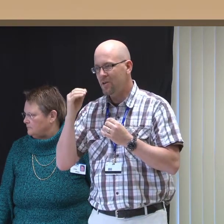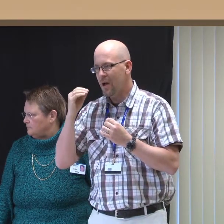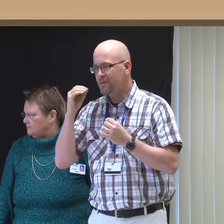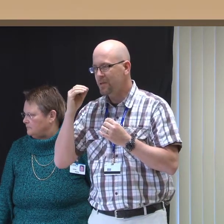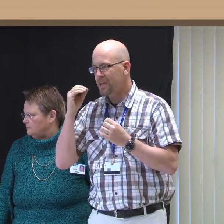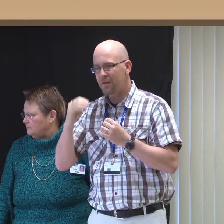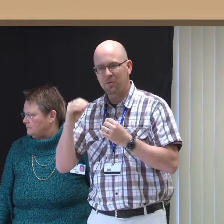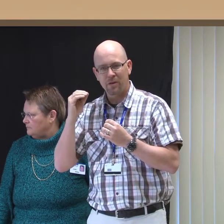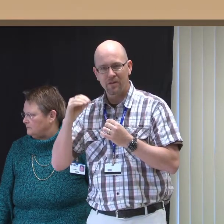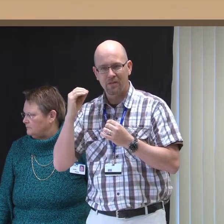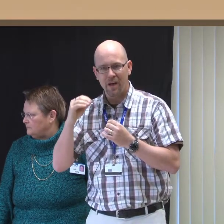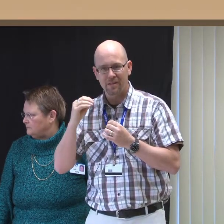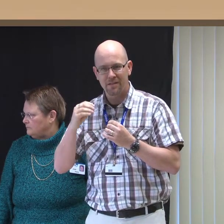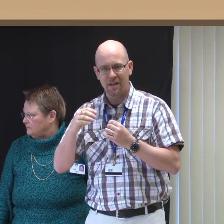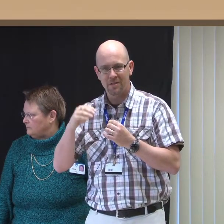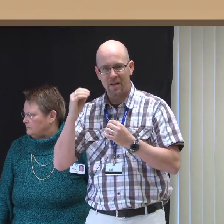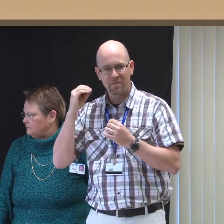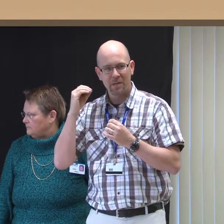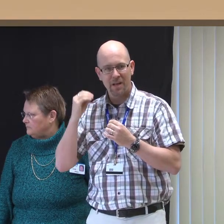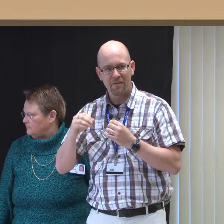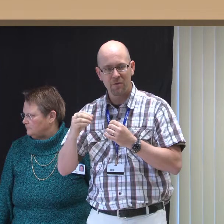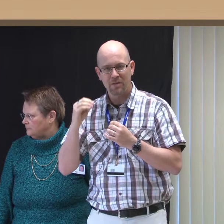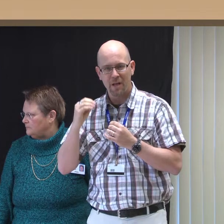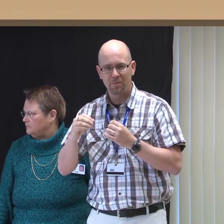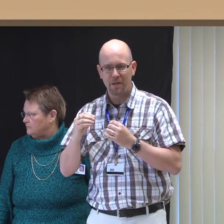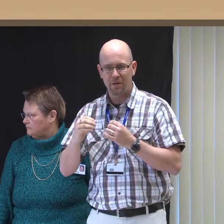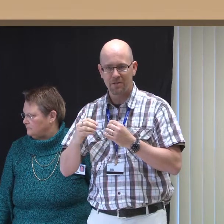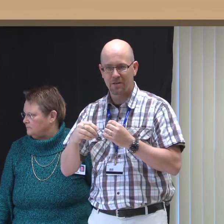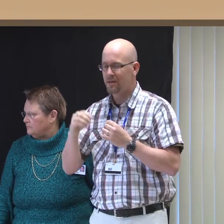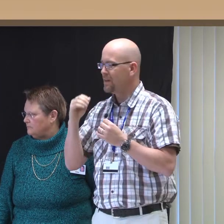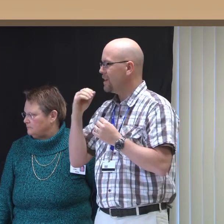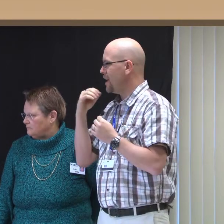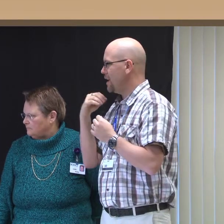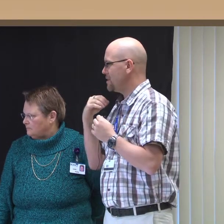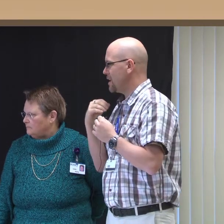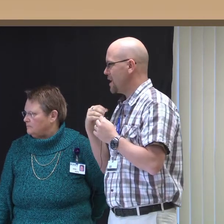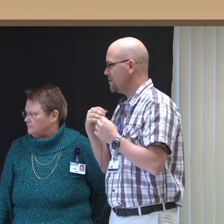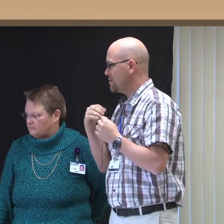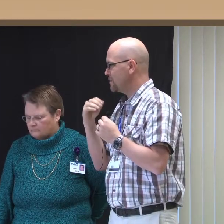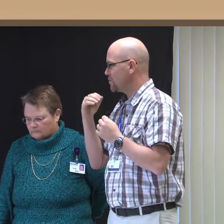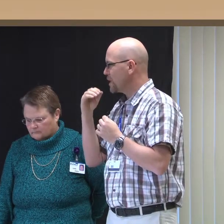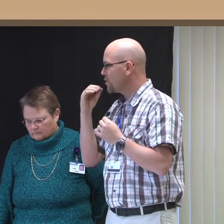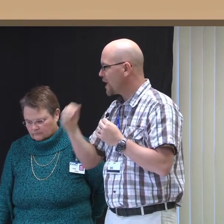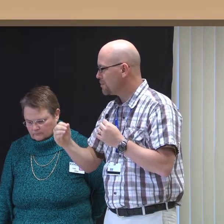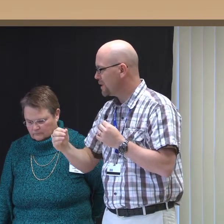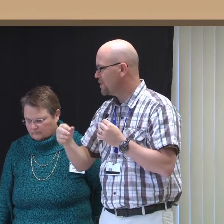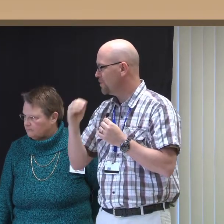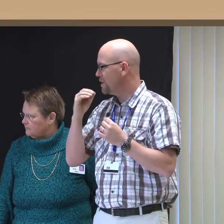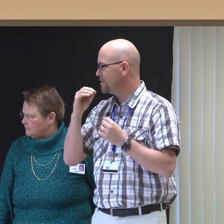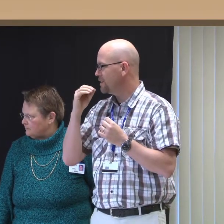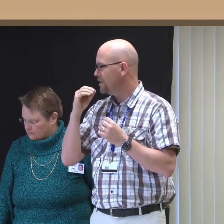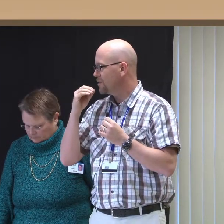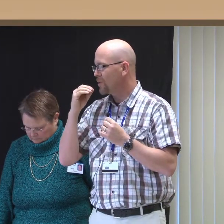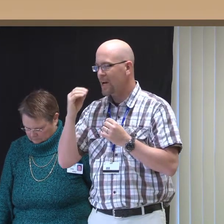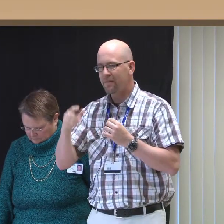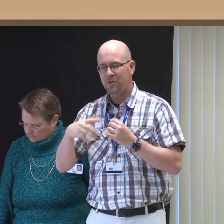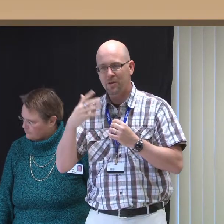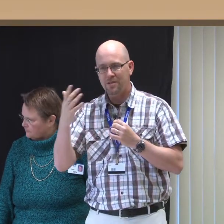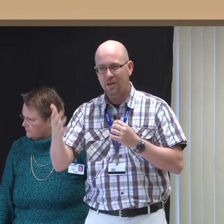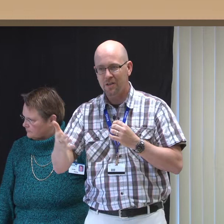you have to be careful with your vital signs. You have to be careful with that blood pressure. And, um, regrettably we've right after we started